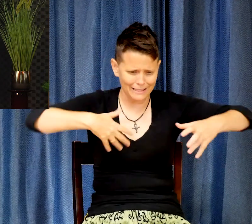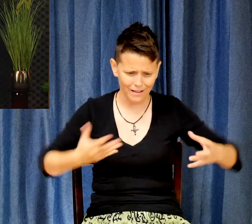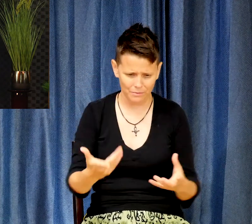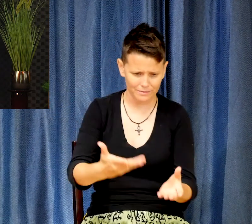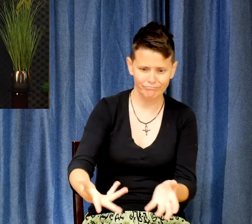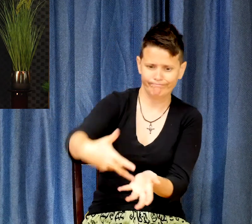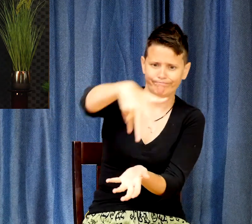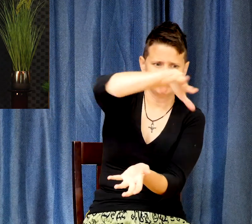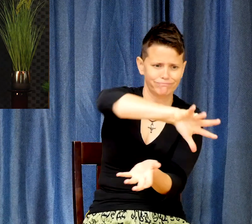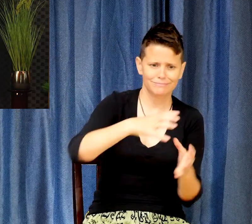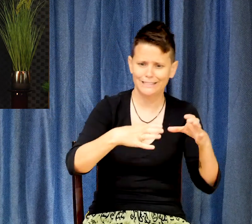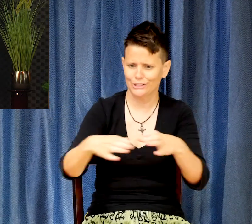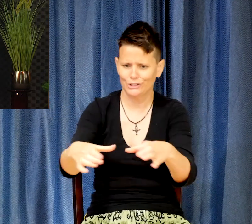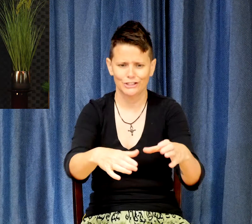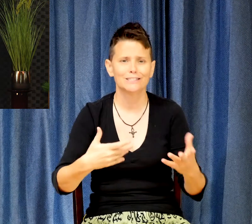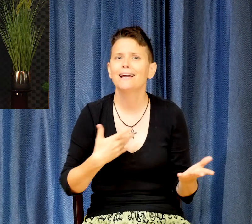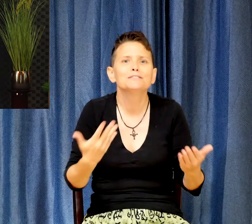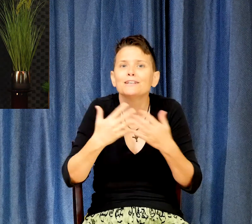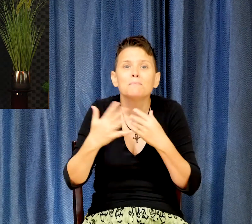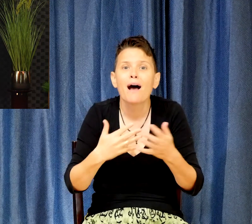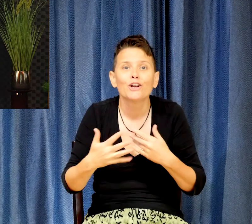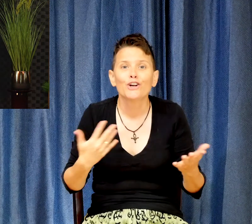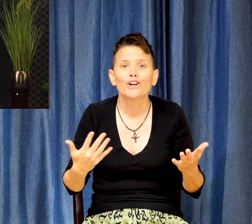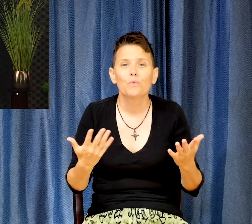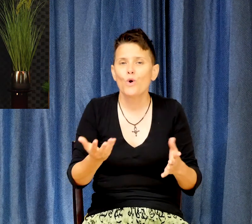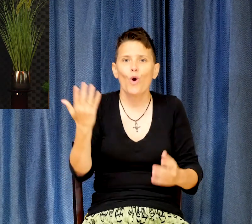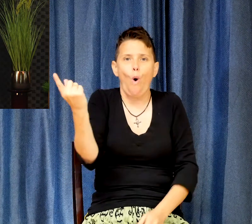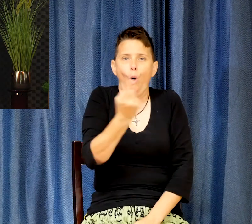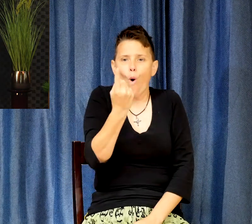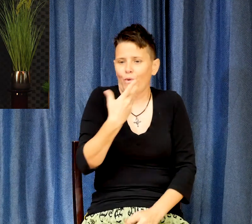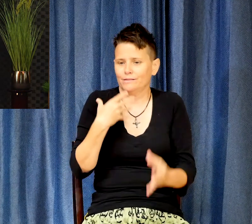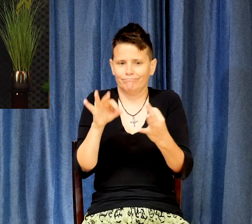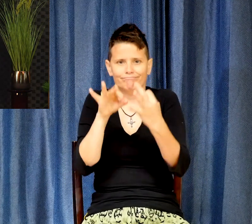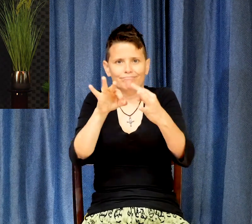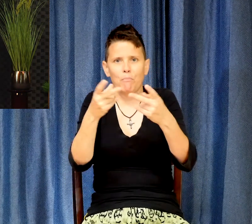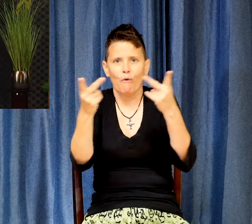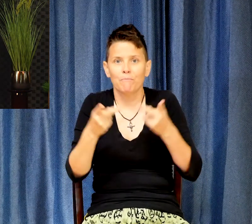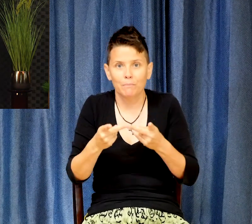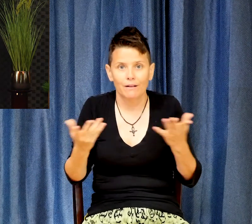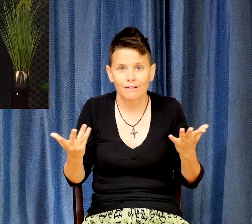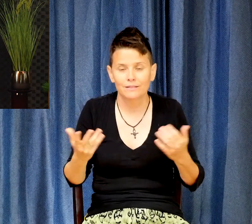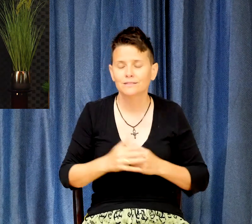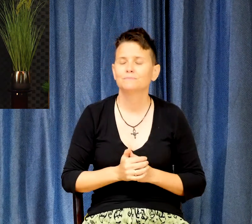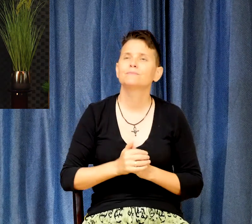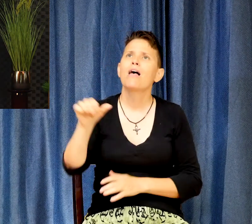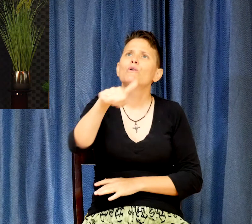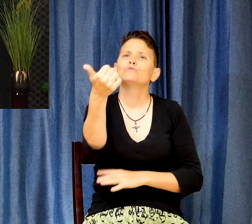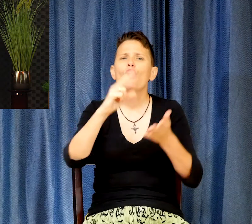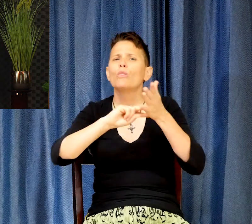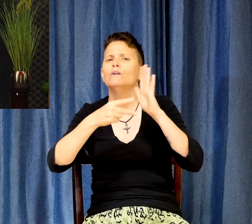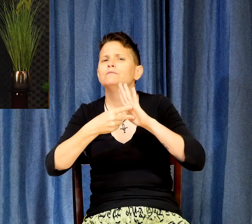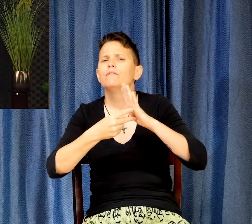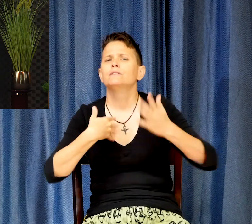we are. And there's another definition of grace that I think speaks to this in an